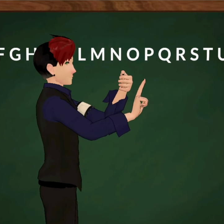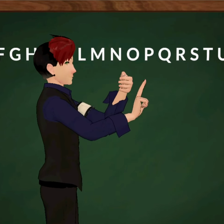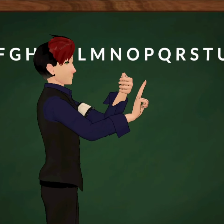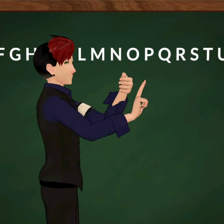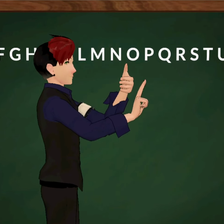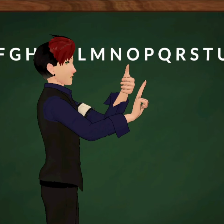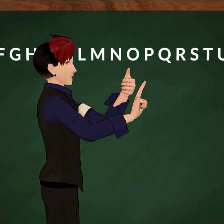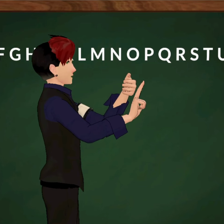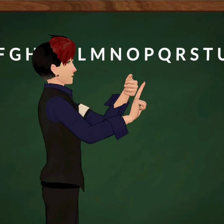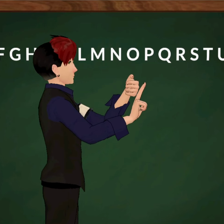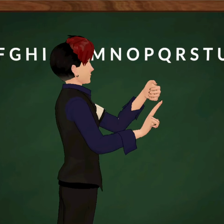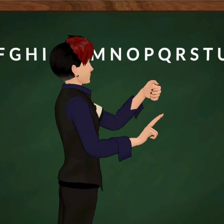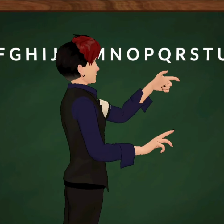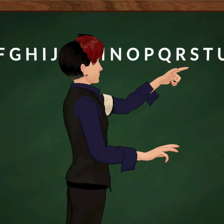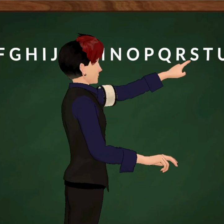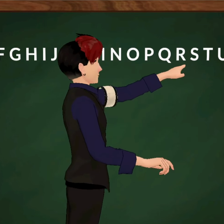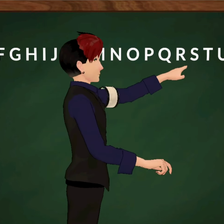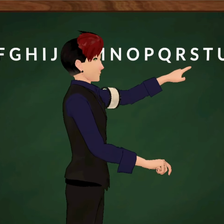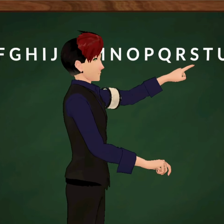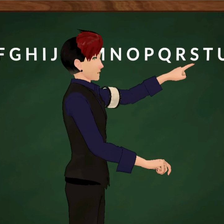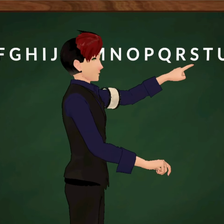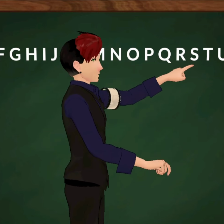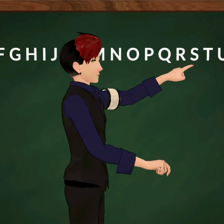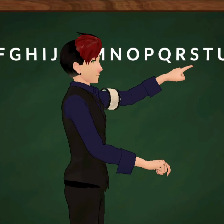Okay. R. S.